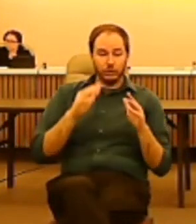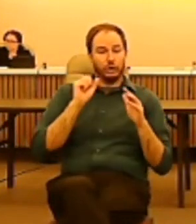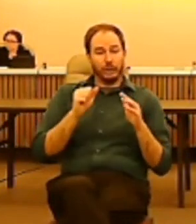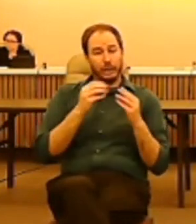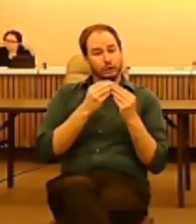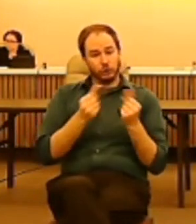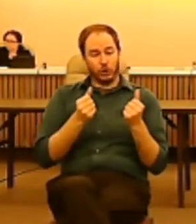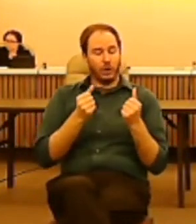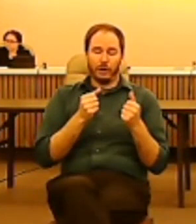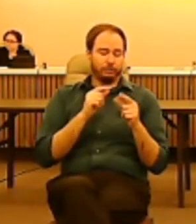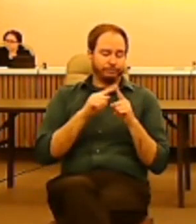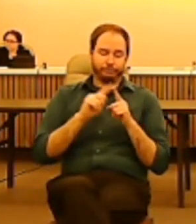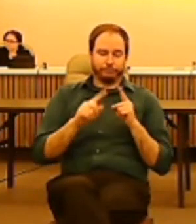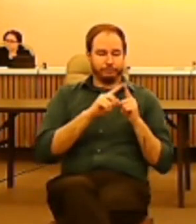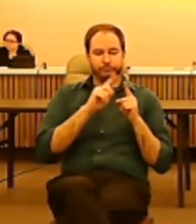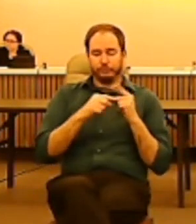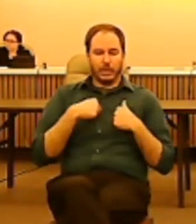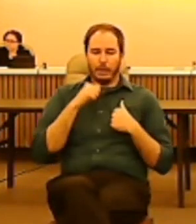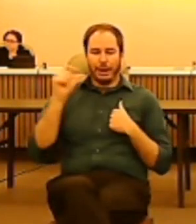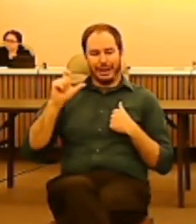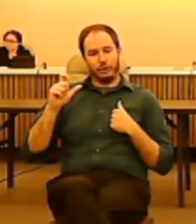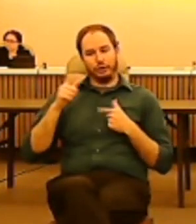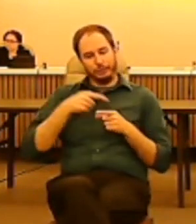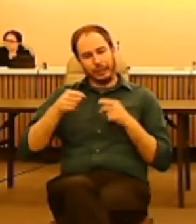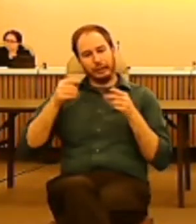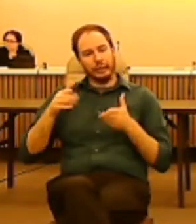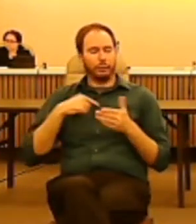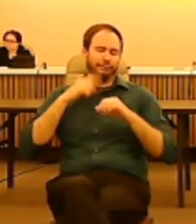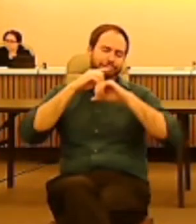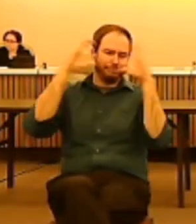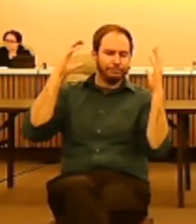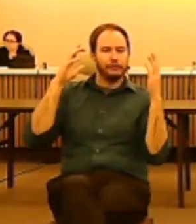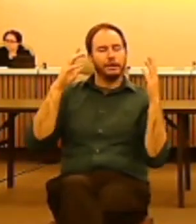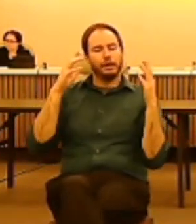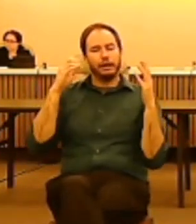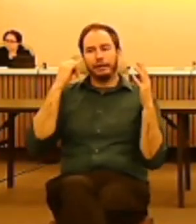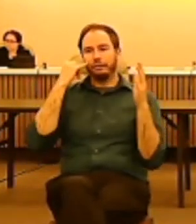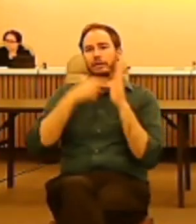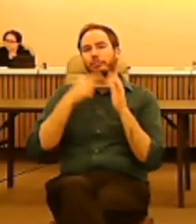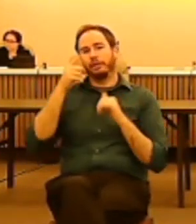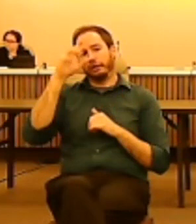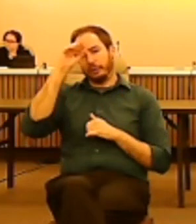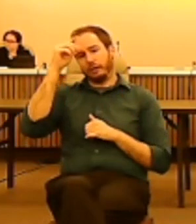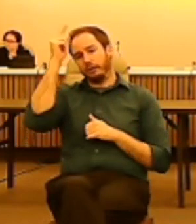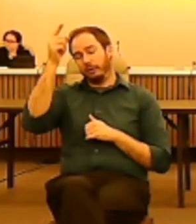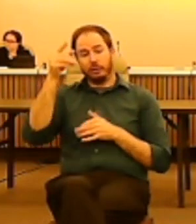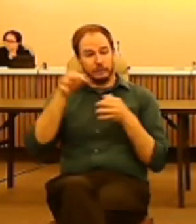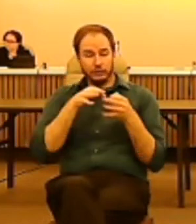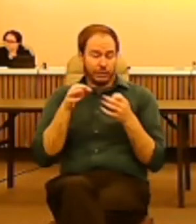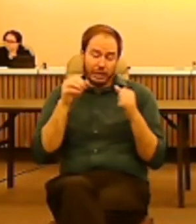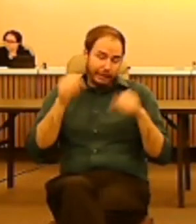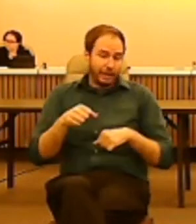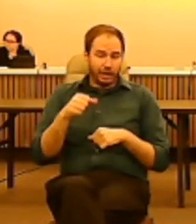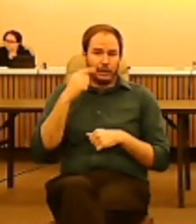100% correct. I'm not an energy guy, but it's kind of give you an idea. If the gentleman in the back can explain it even better,